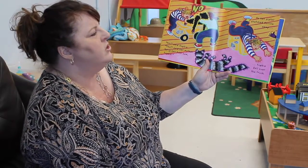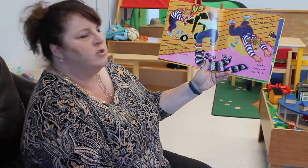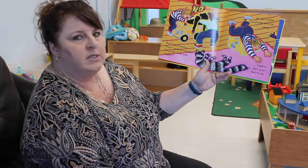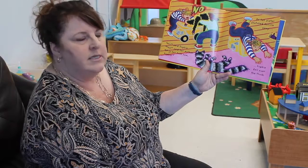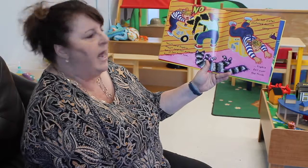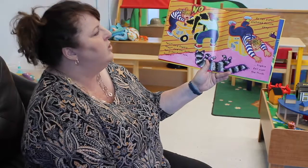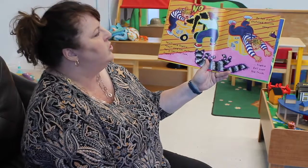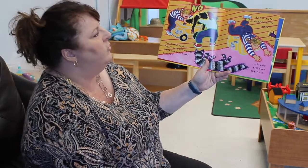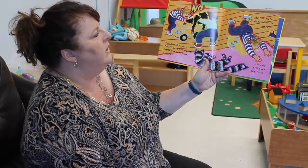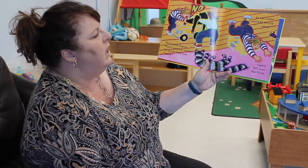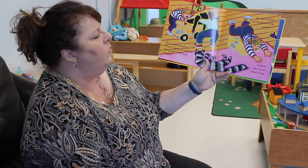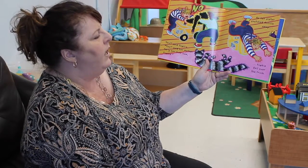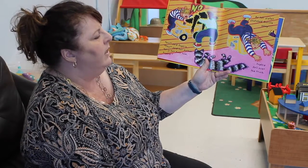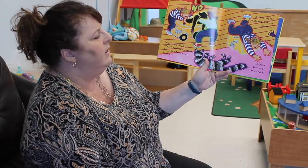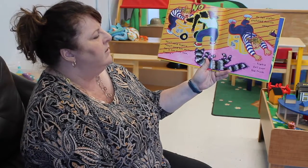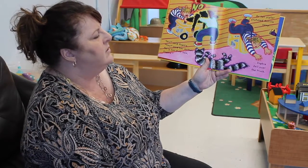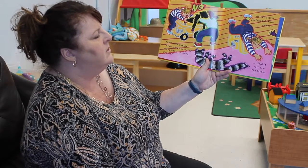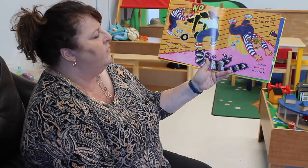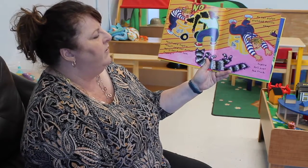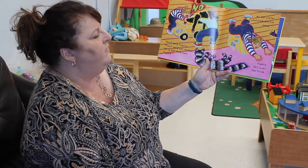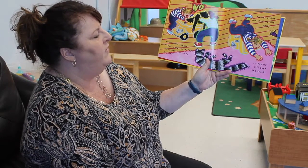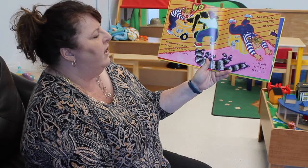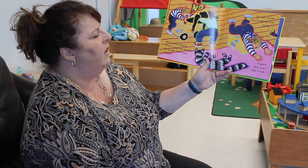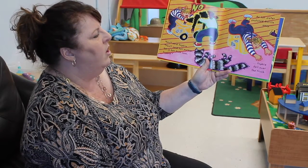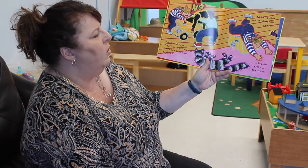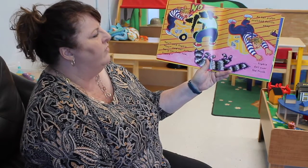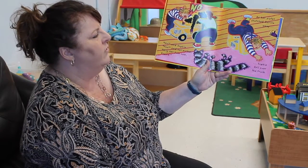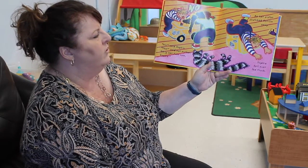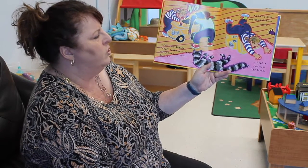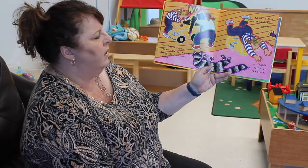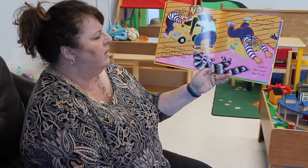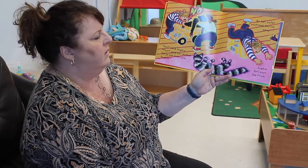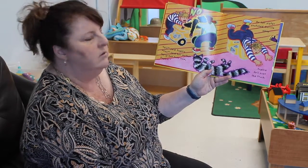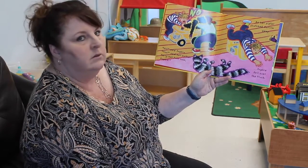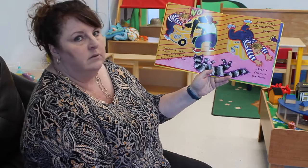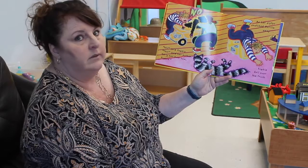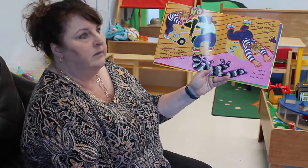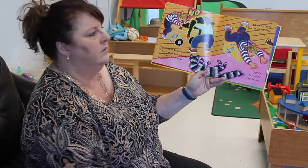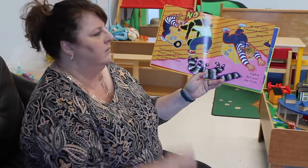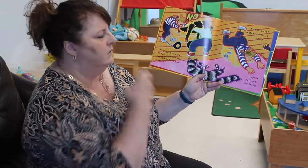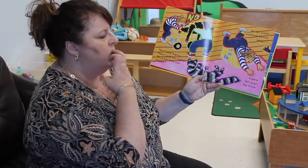sister snatched Gorilla away, Sophie fell over the truck.